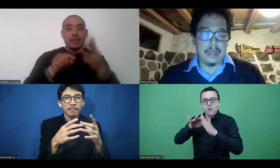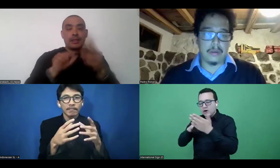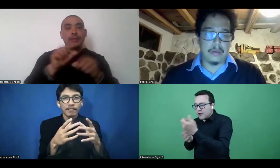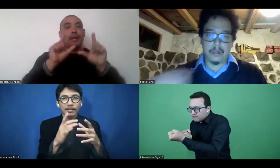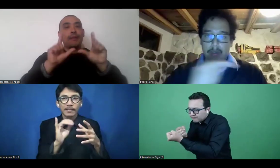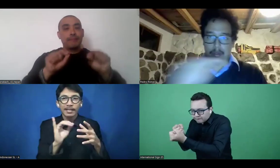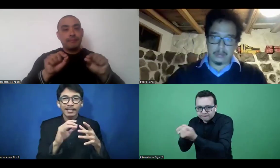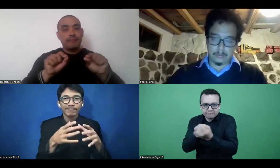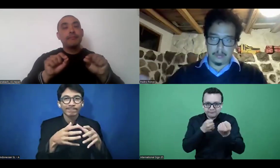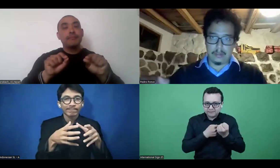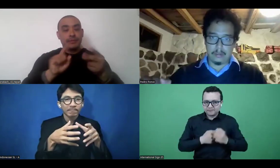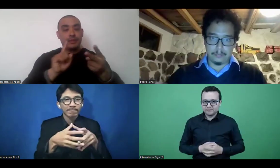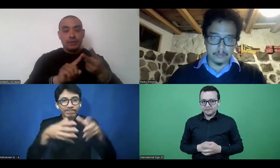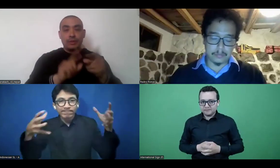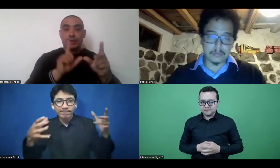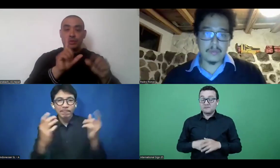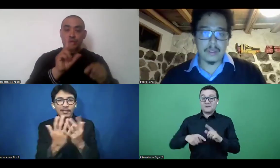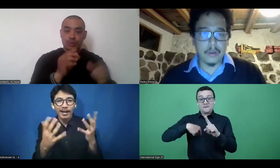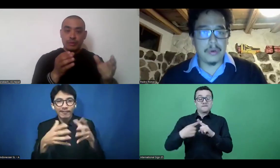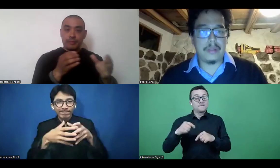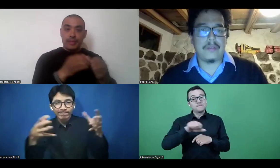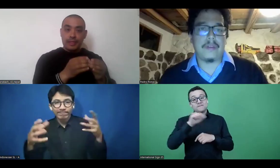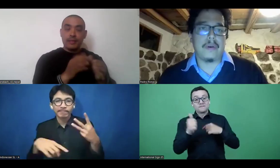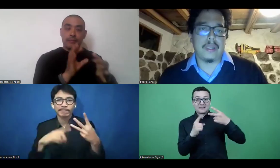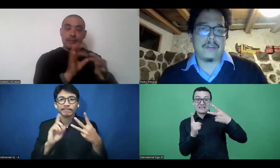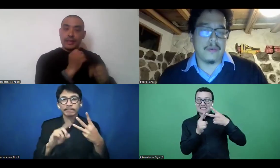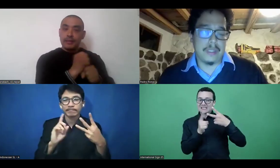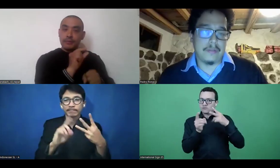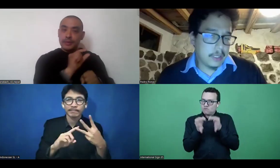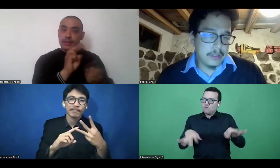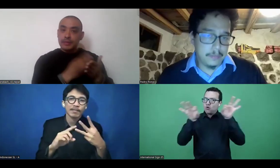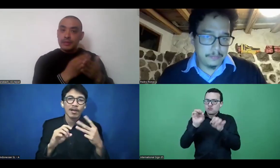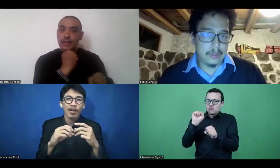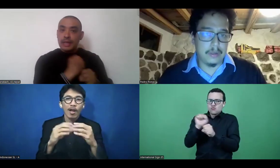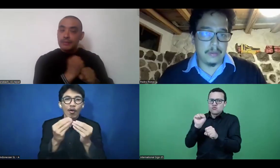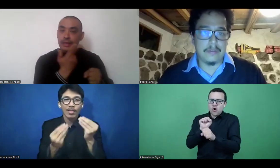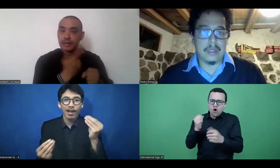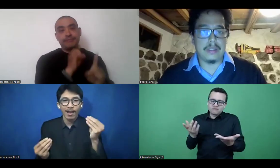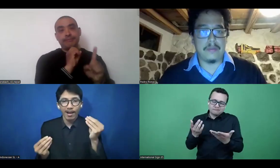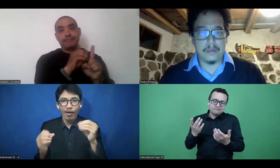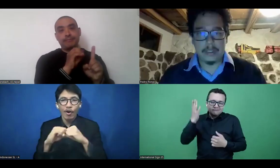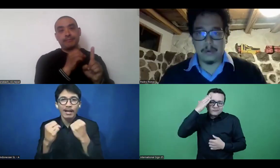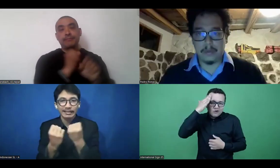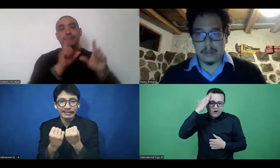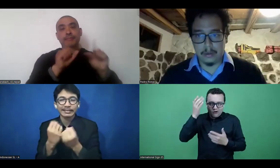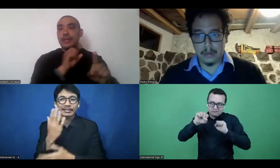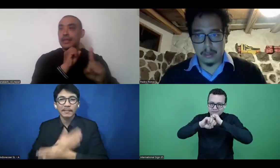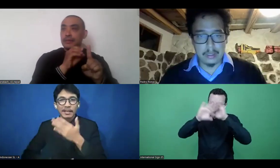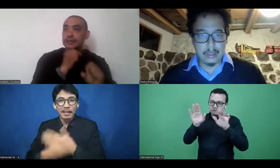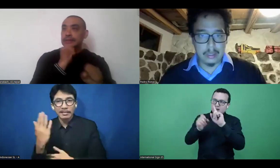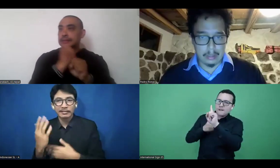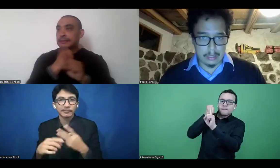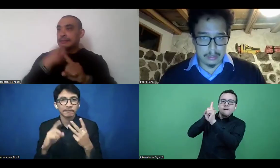Secondly, another cross-cutting component of the work is, of course, advocacy efforts, both at the